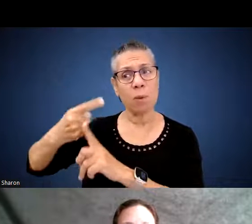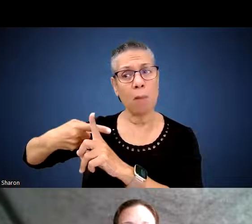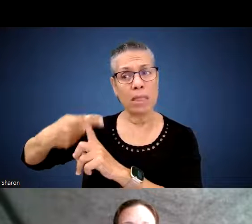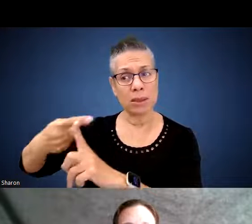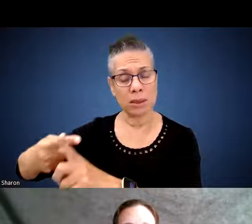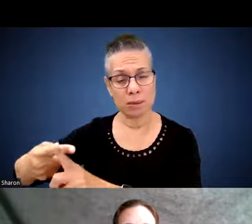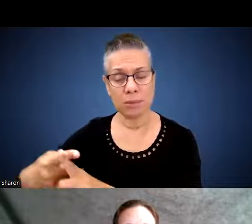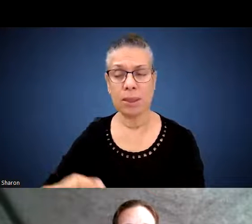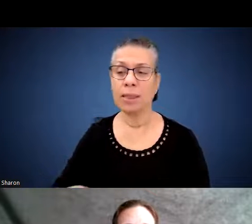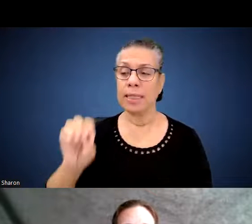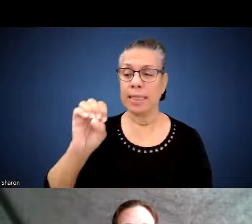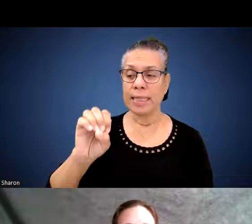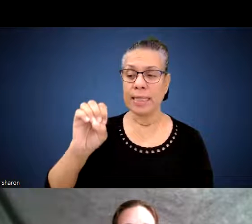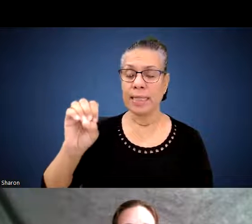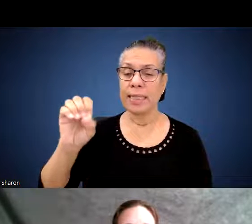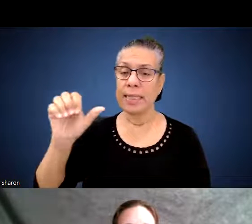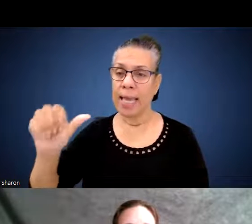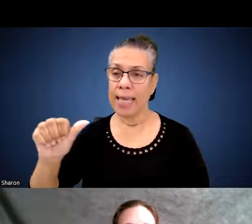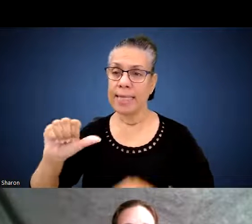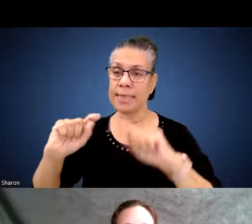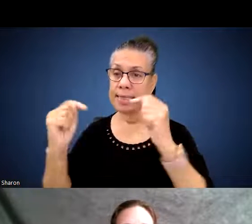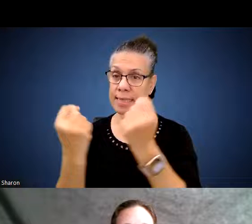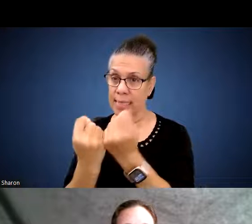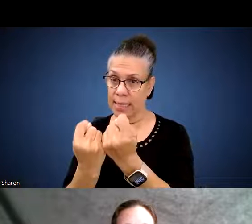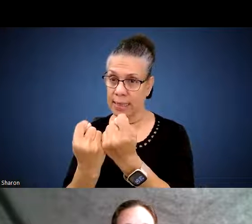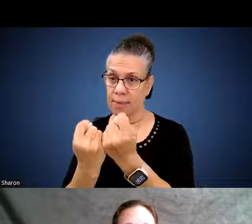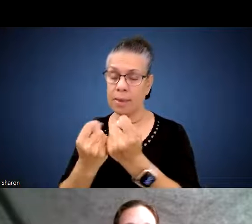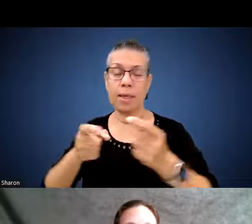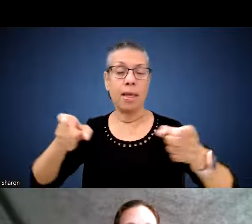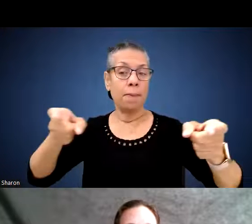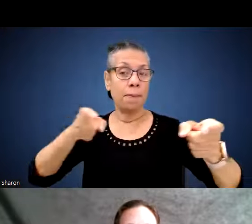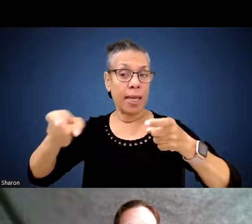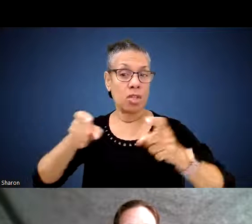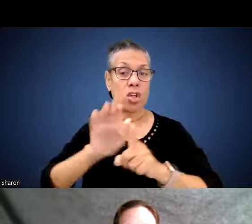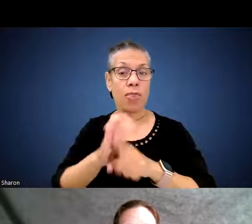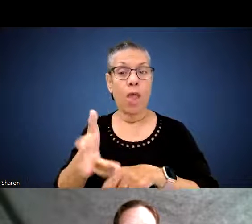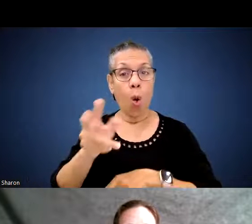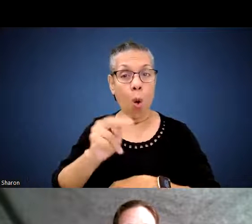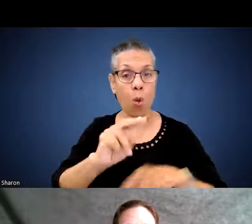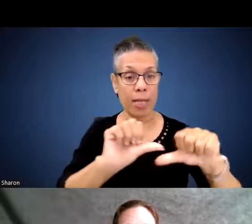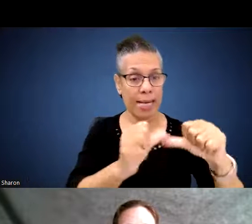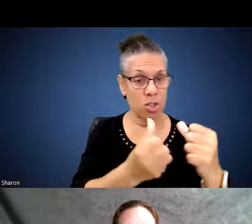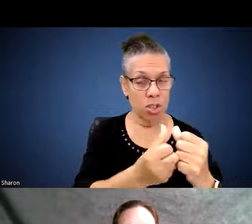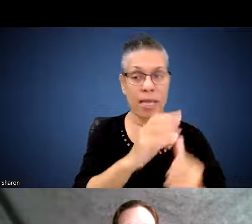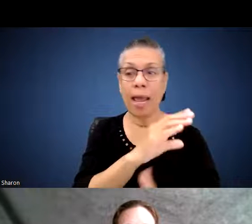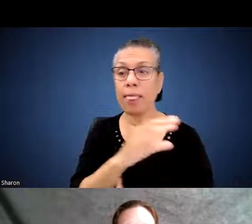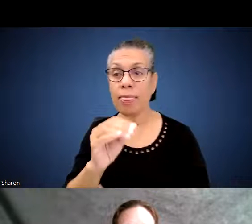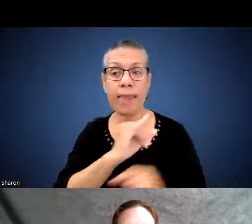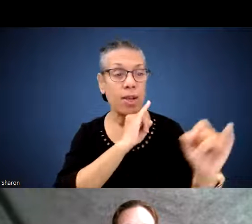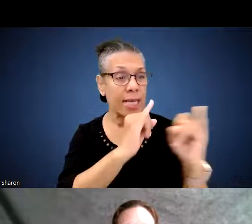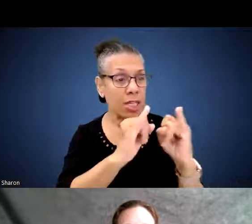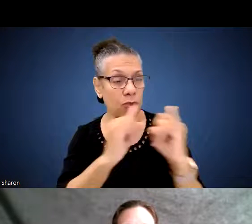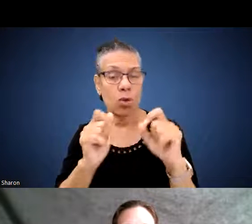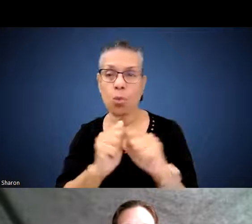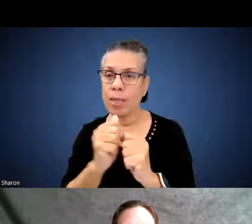by EEA's EJ team, the management at their own agencies, and interviews that they conducted with